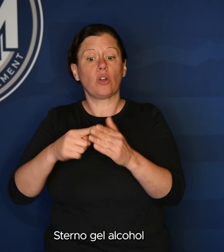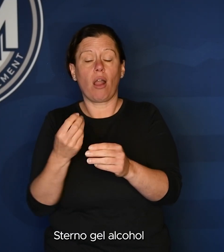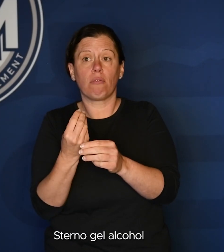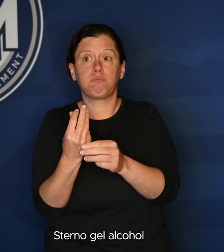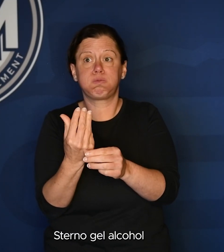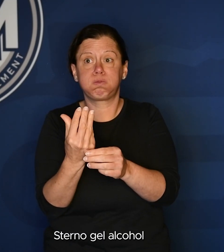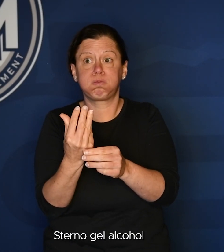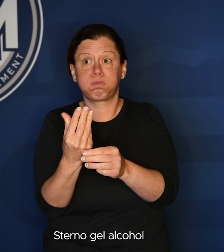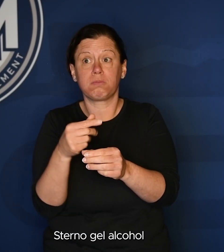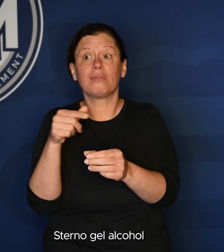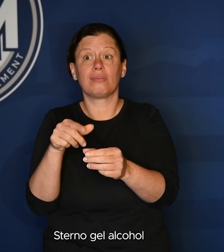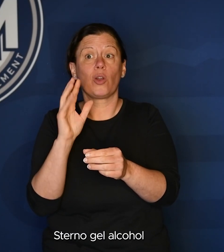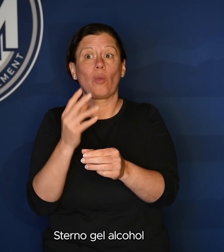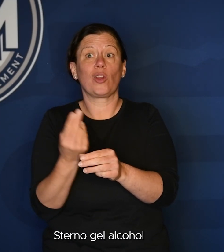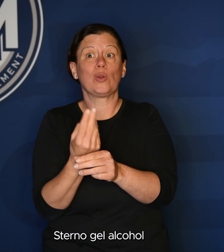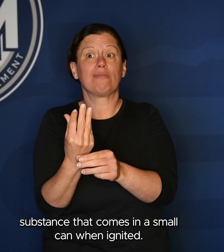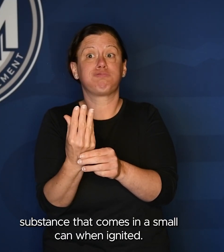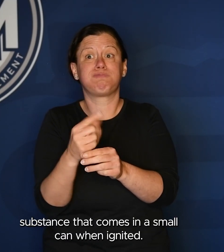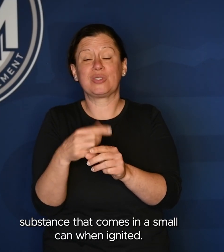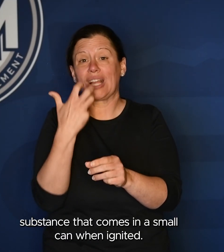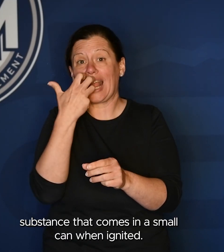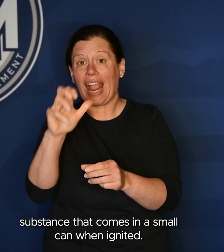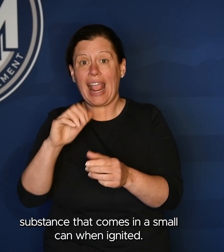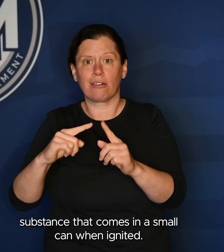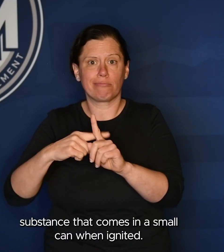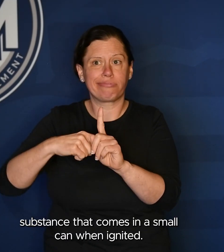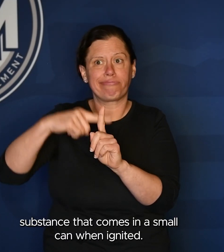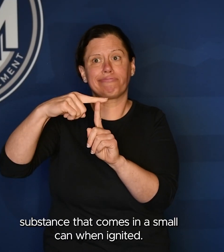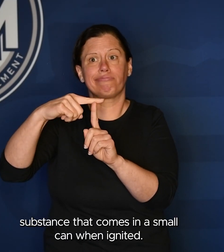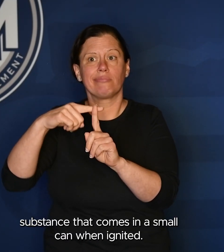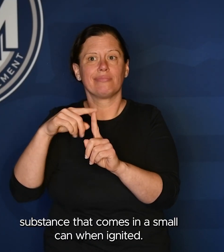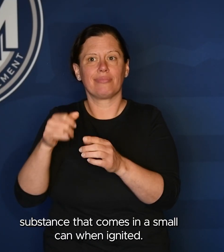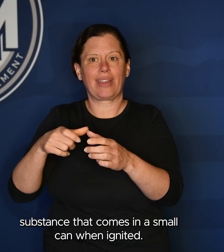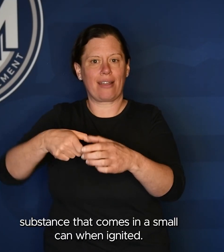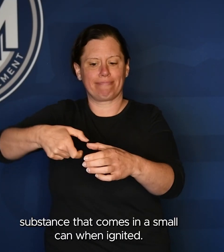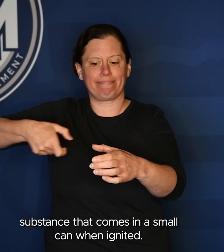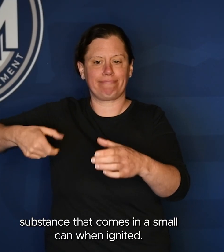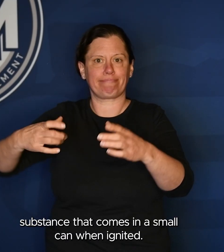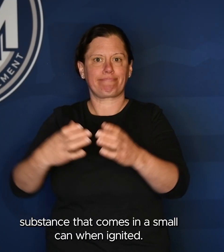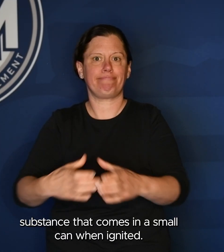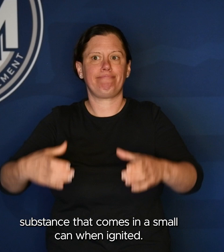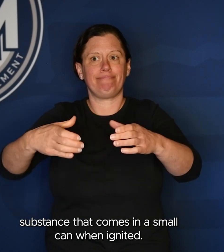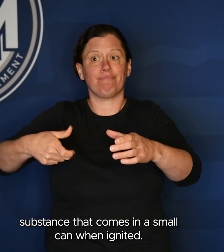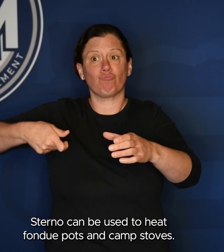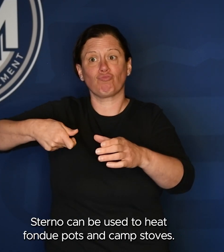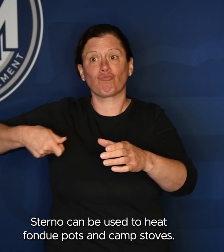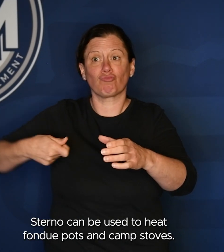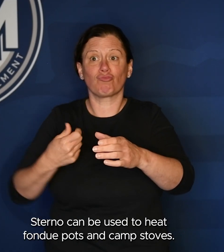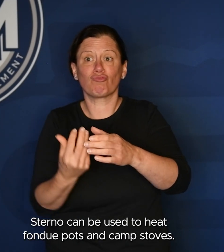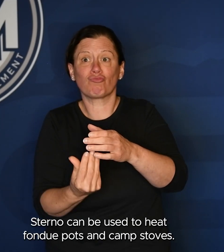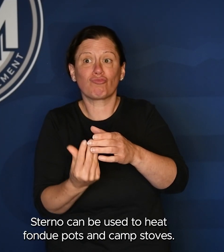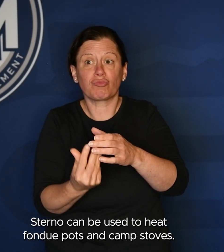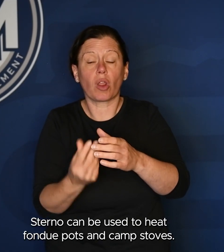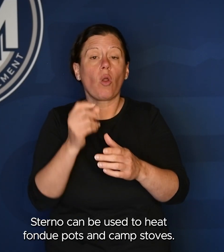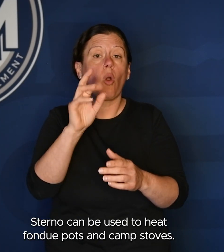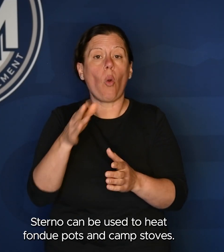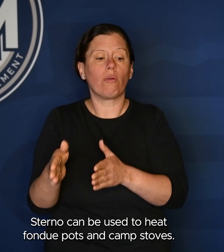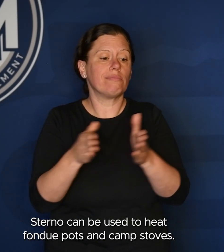Sterno. Gelled alcohol substance that comes in a small can. When ignited, sterno can be used to heat